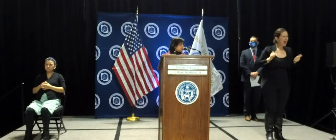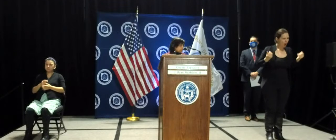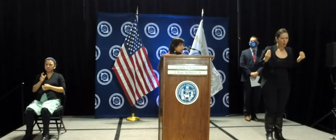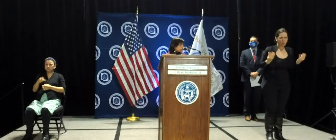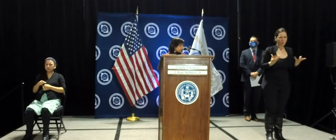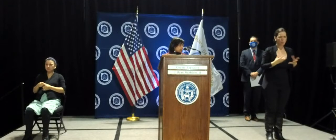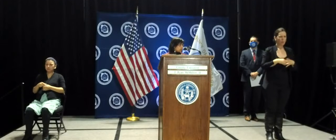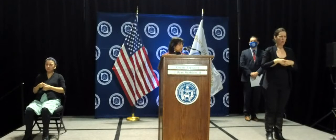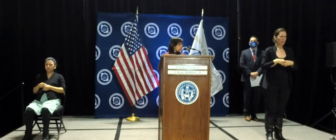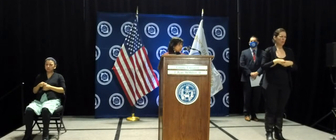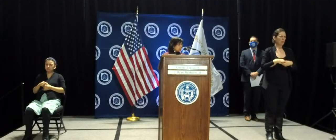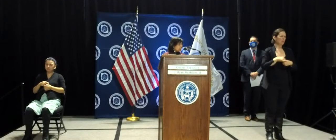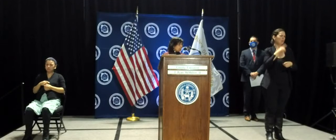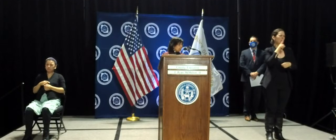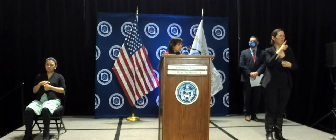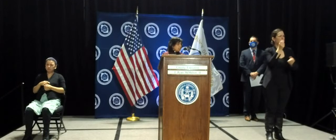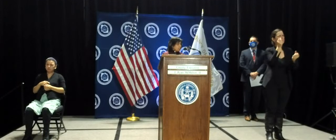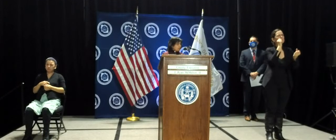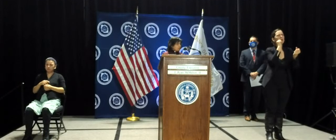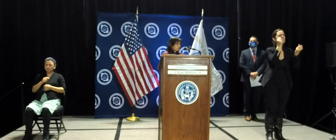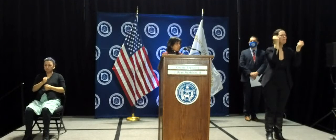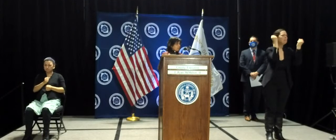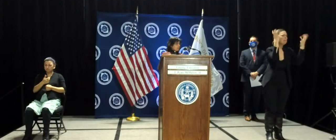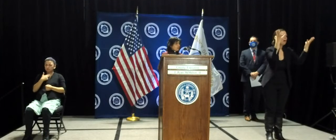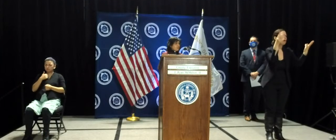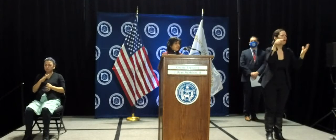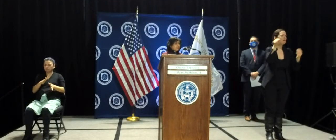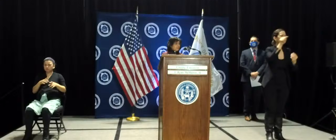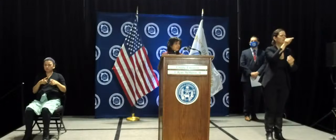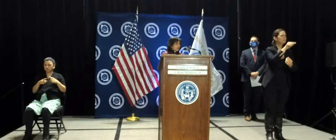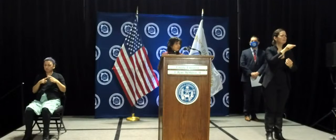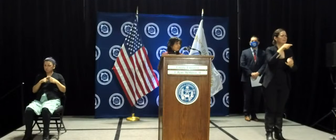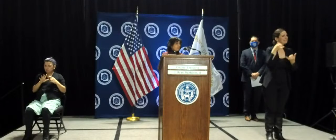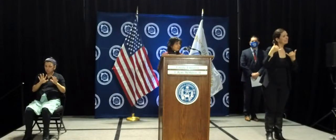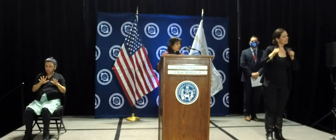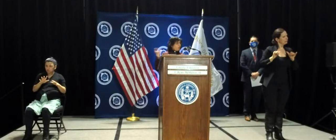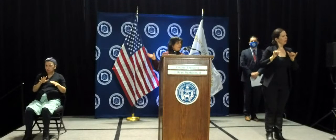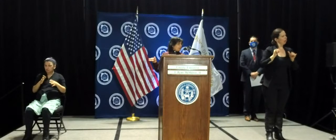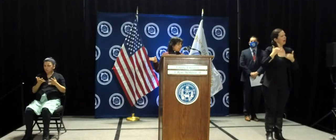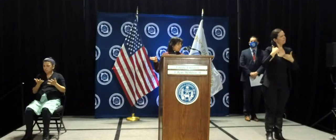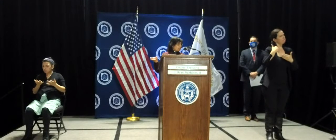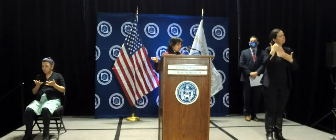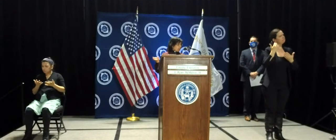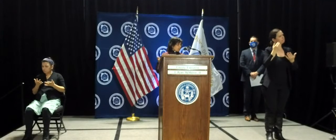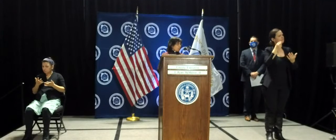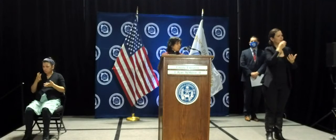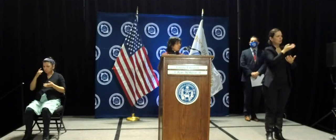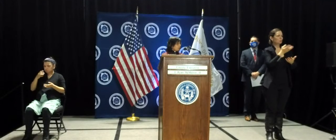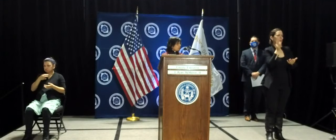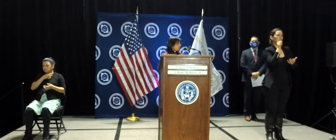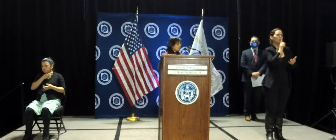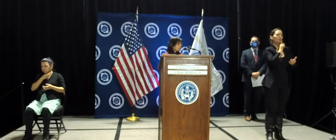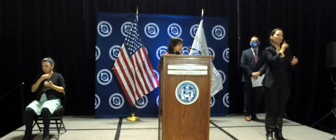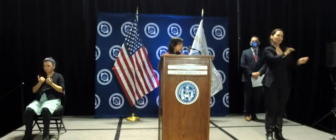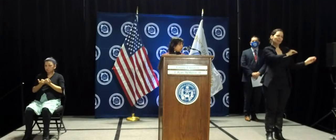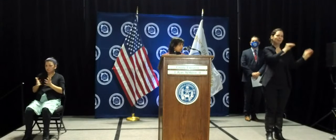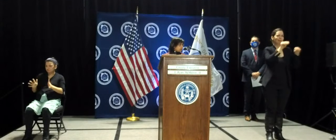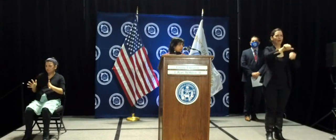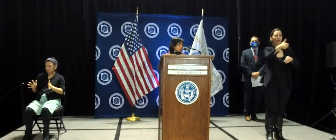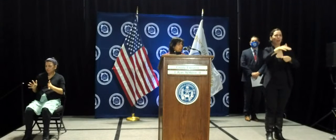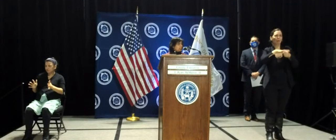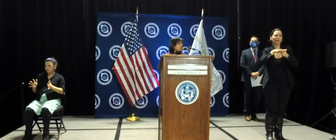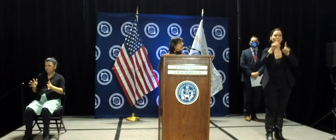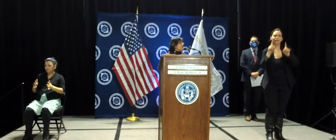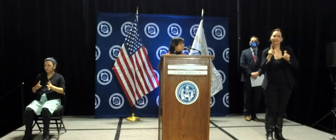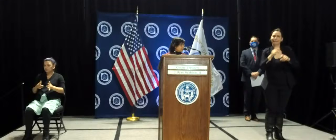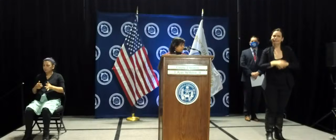but they're small percentage, which we see that. So there is a question comes and they say, oh, if I get the other test. And also sometimes people